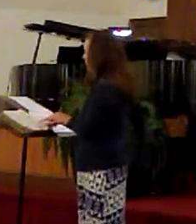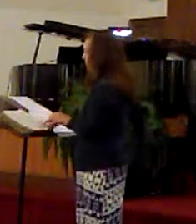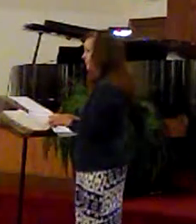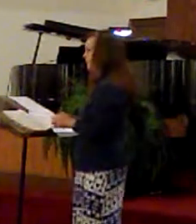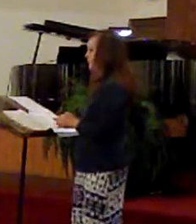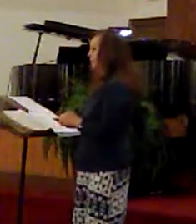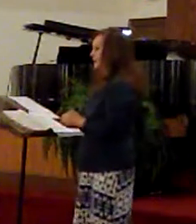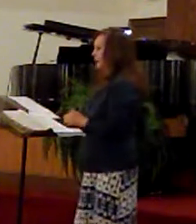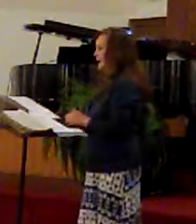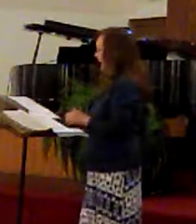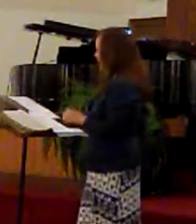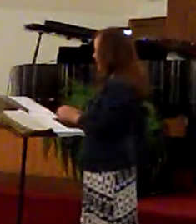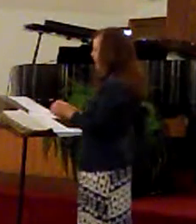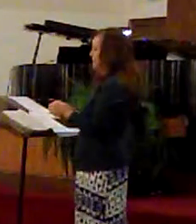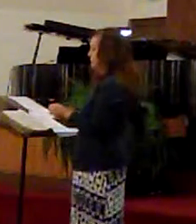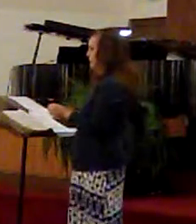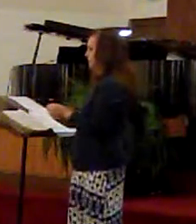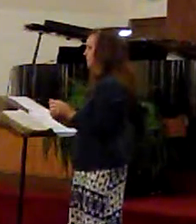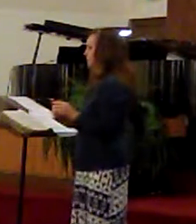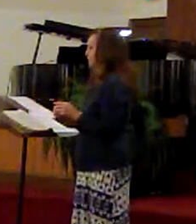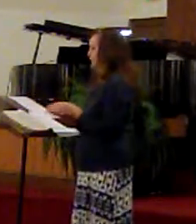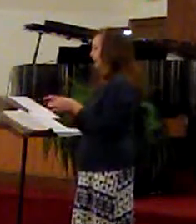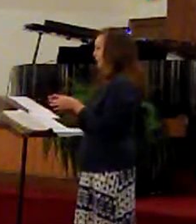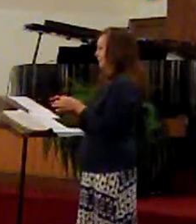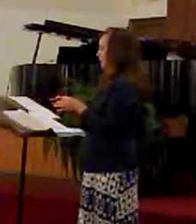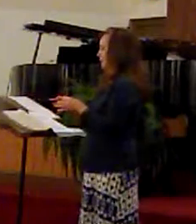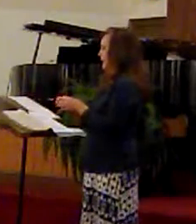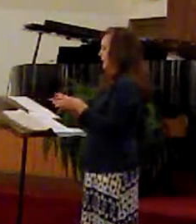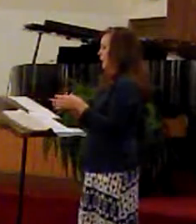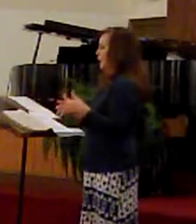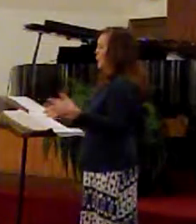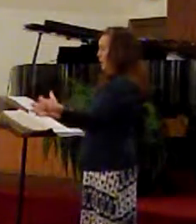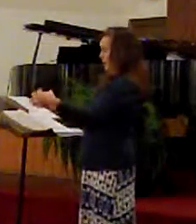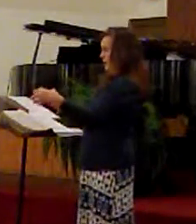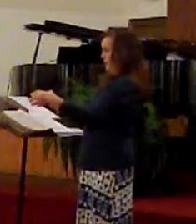It's a section. It's a grouping of verses